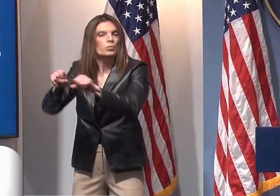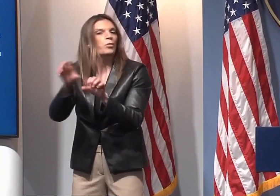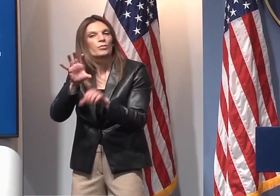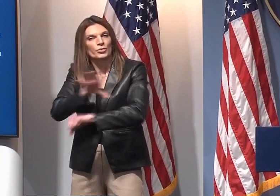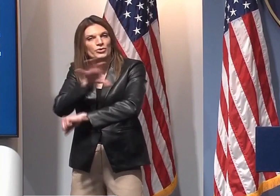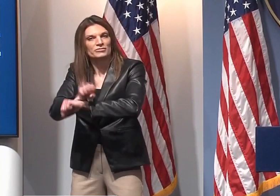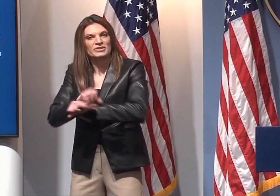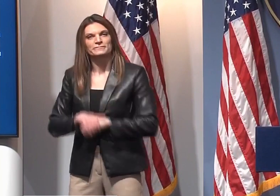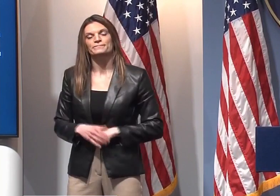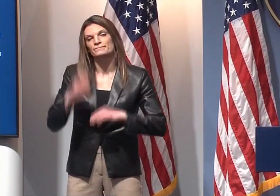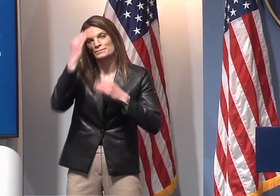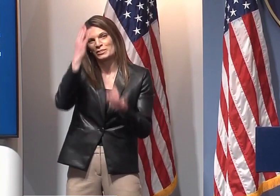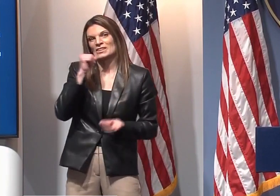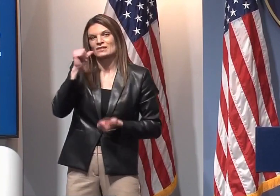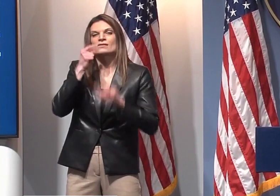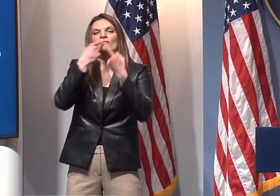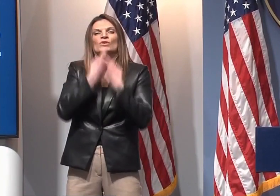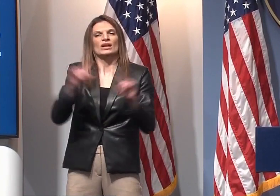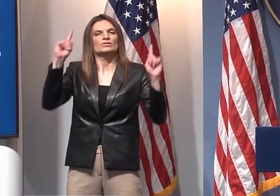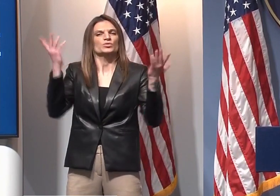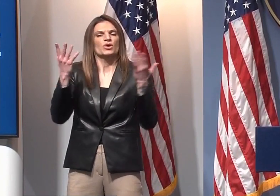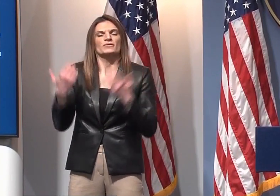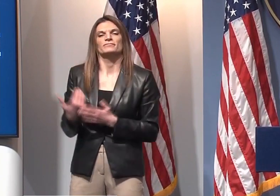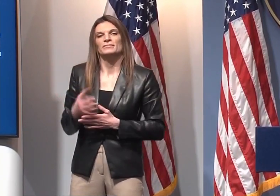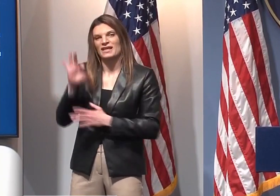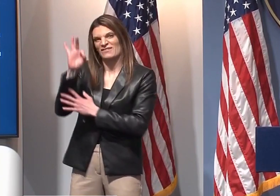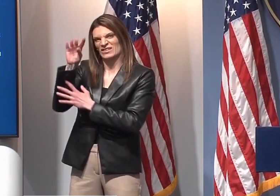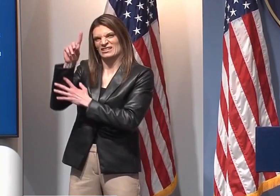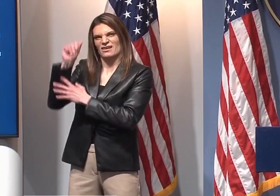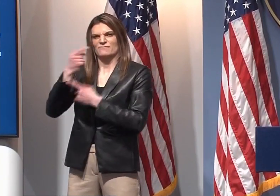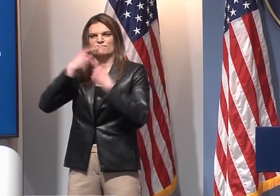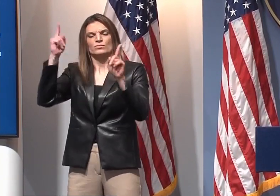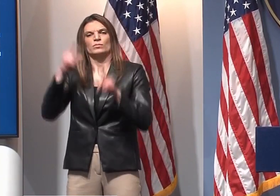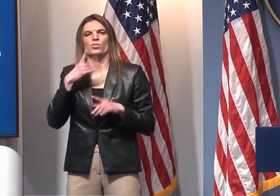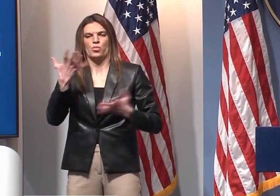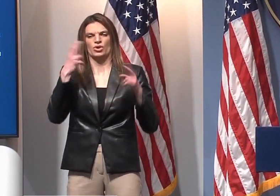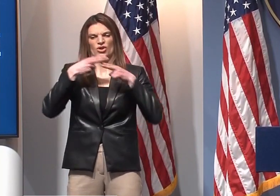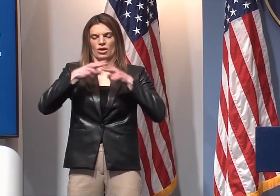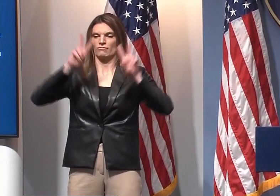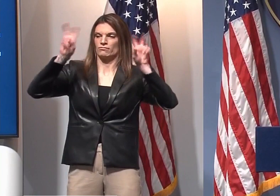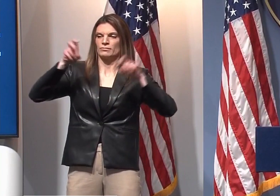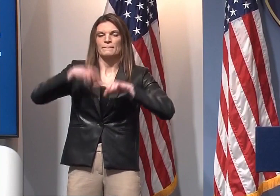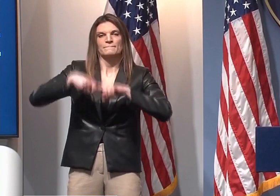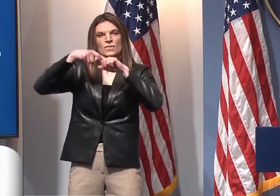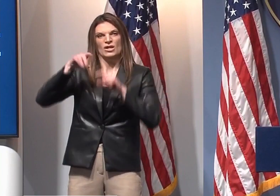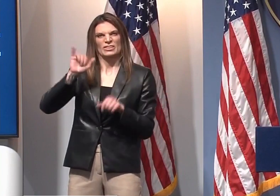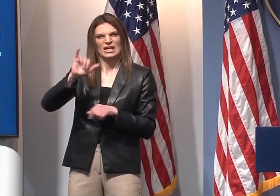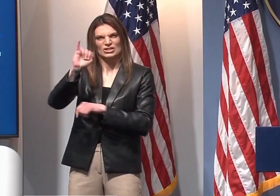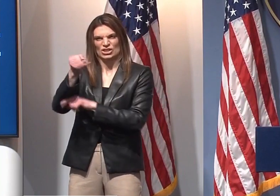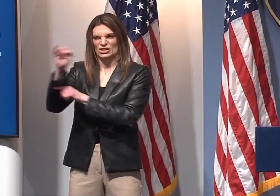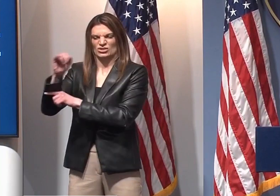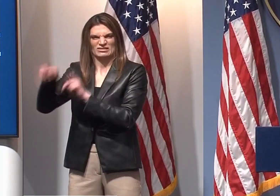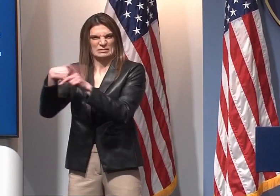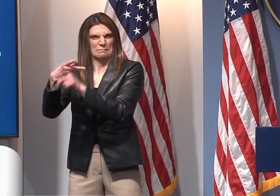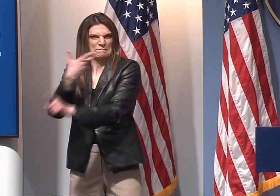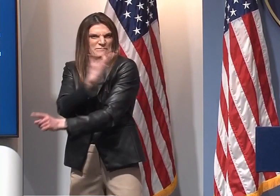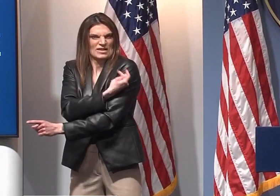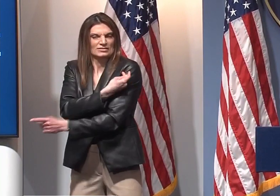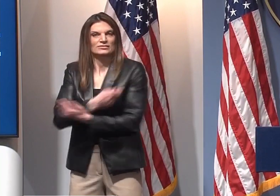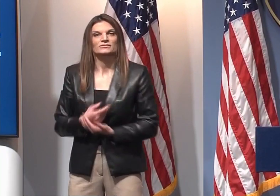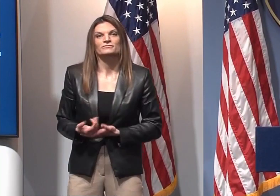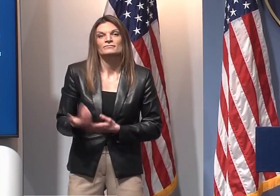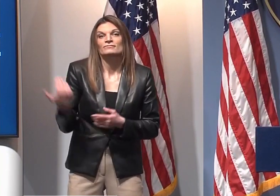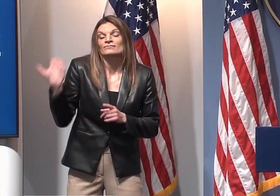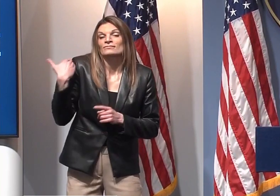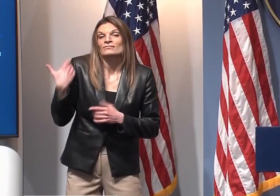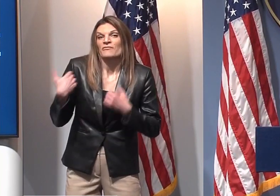the CDC and the FDA recommending a pause on the Johnson & Johnson vaccine. So as of April 12th, 6.8 million doses